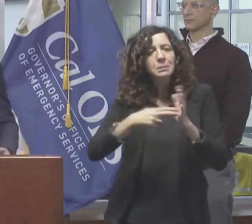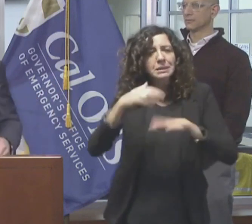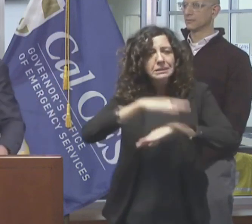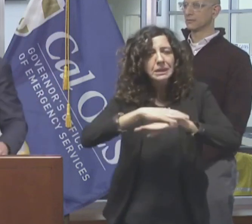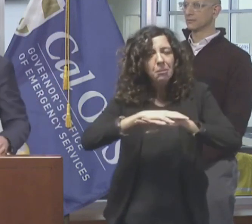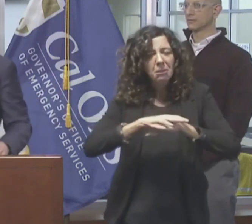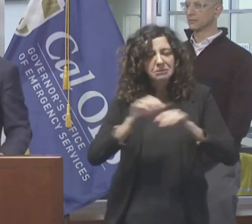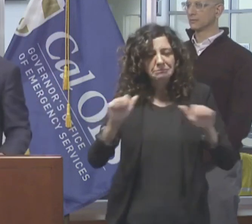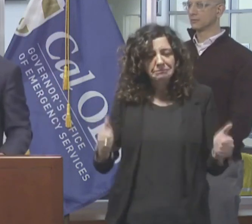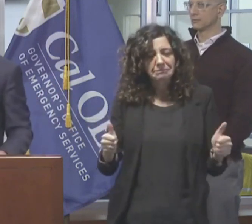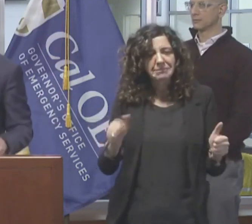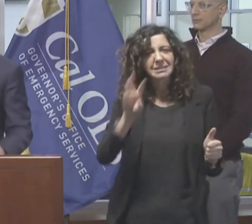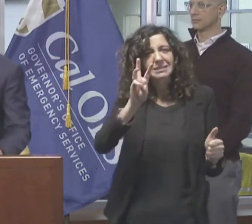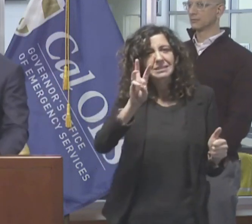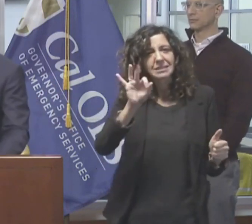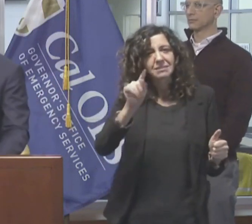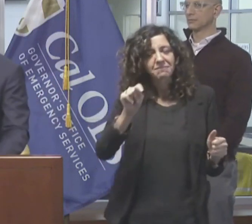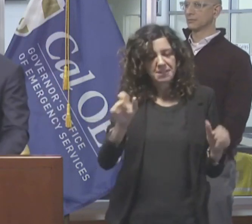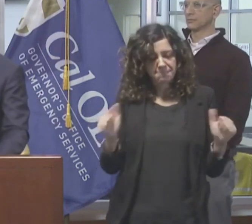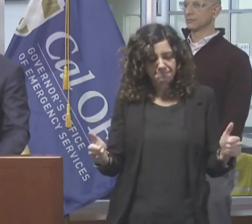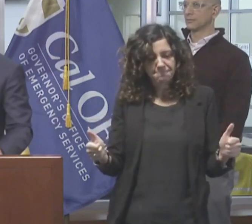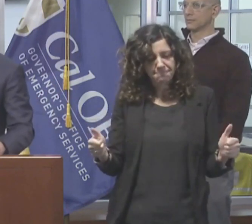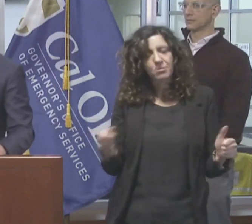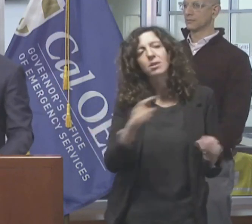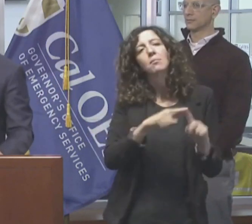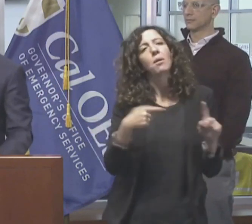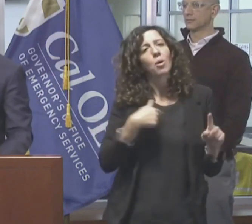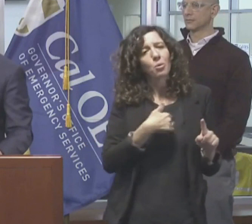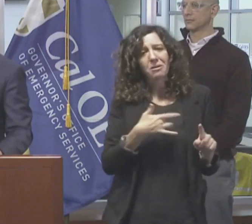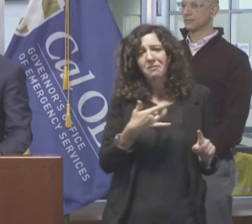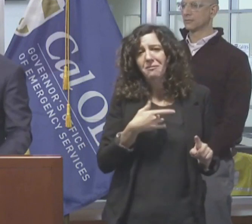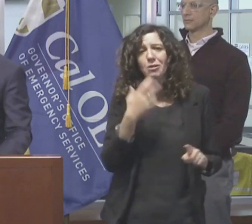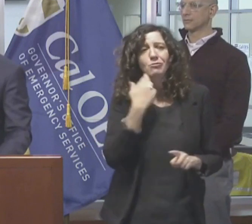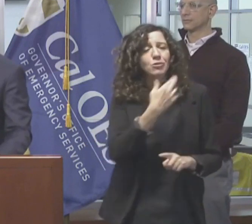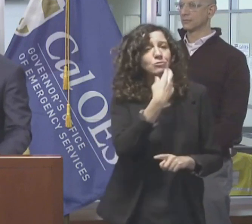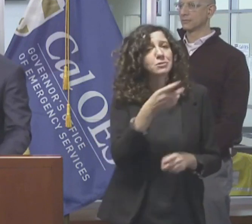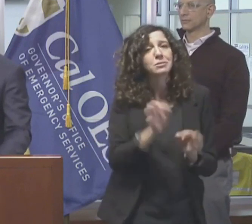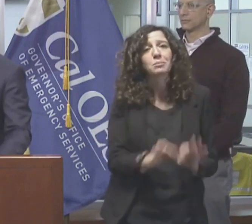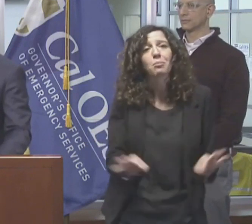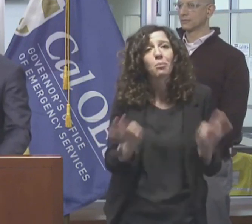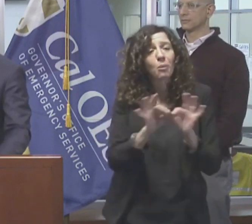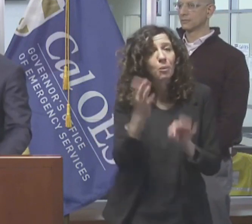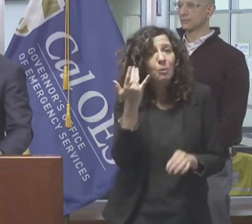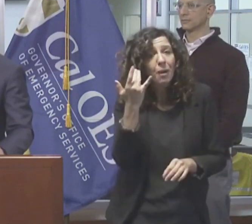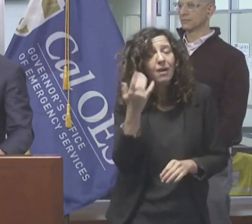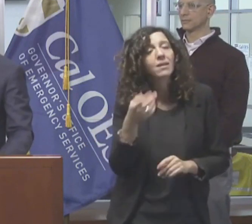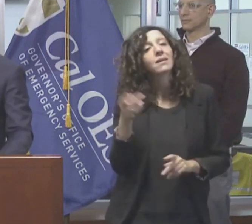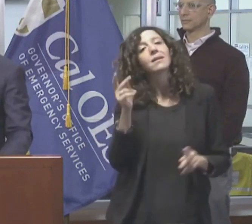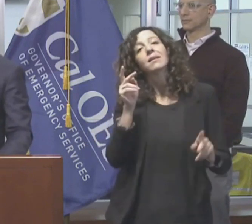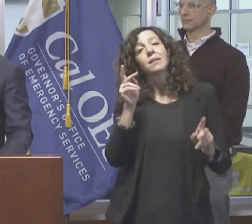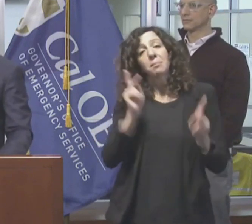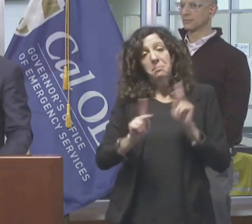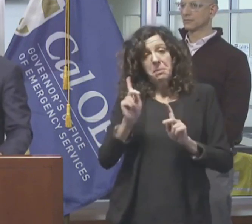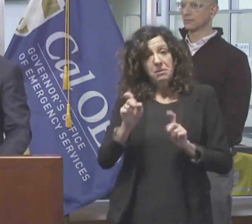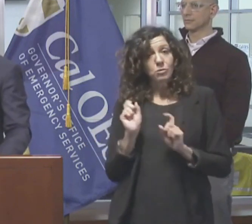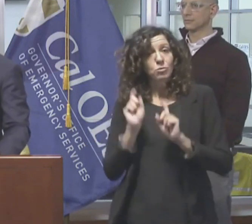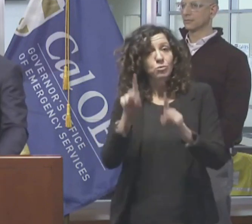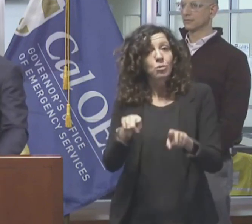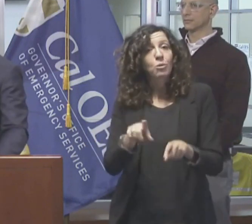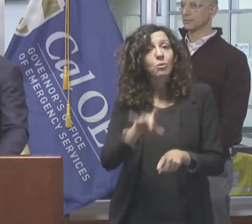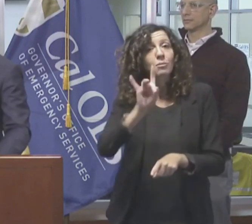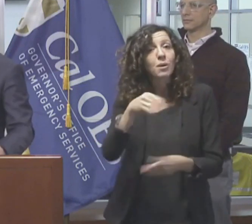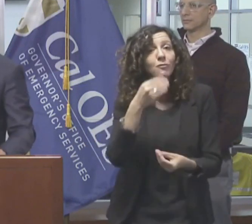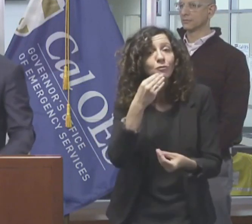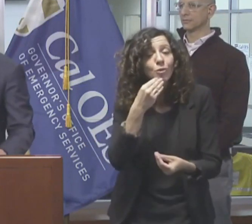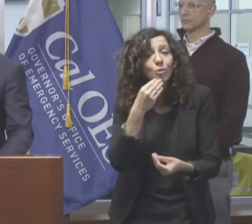but we think they're essential in this respect. We need people to be able to pick up food. We need people to have food